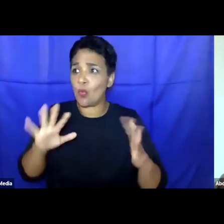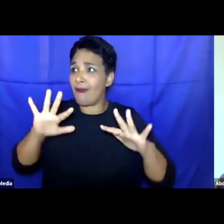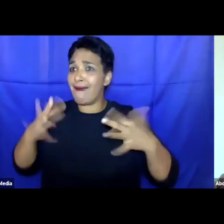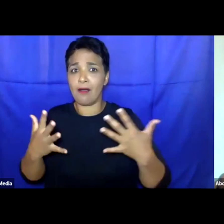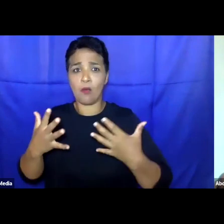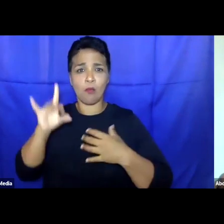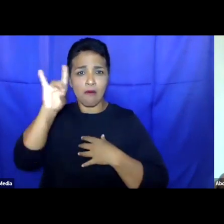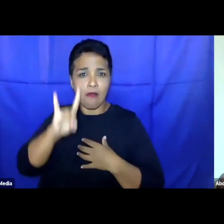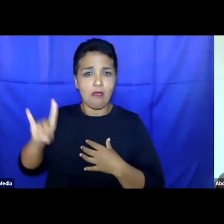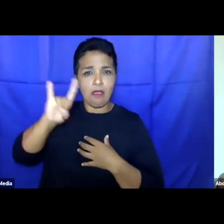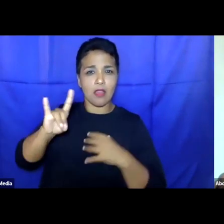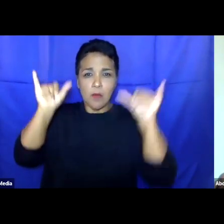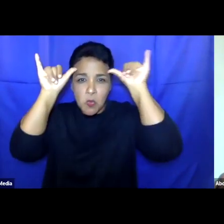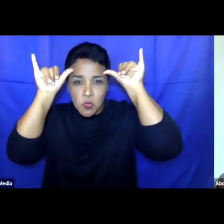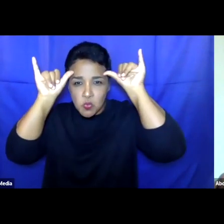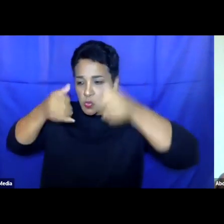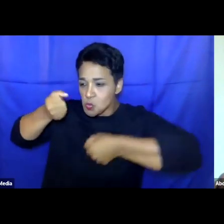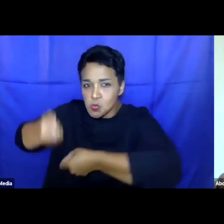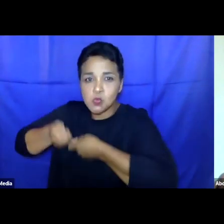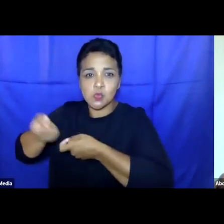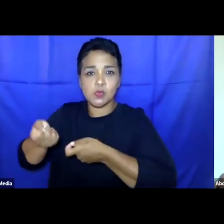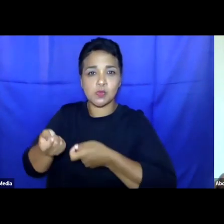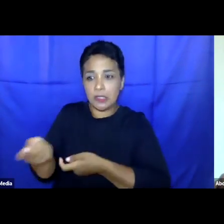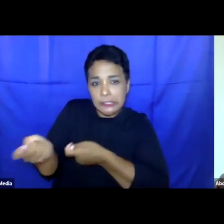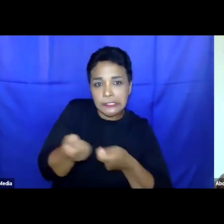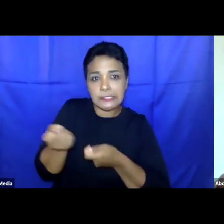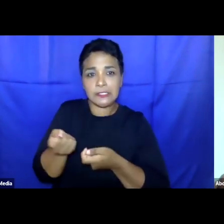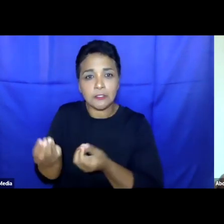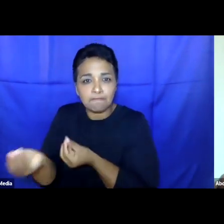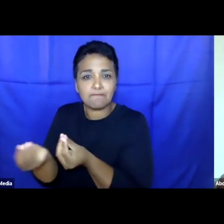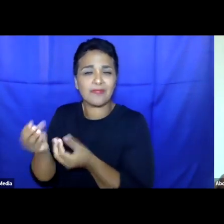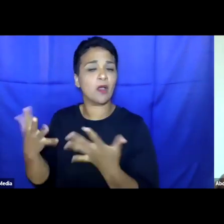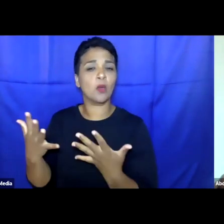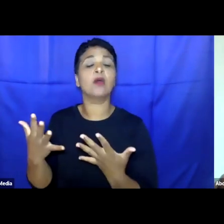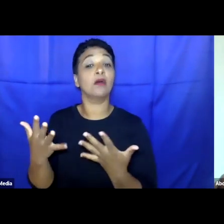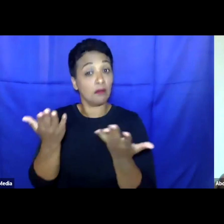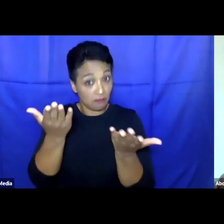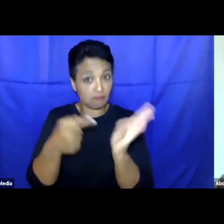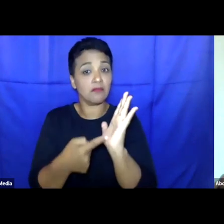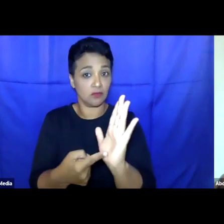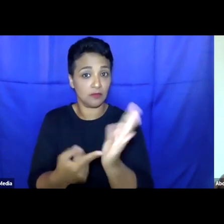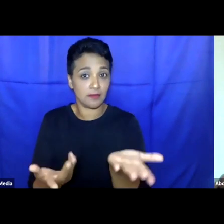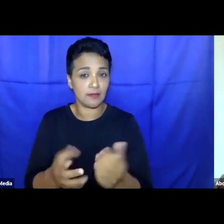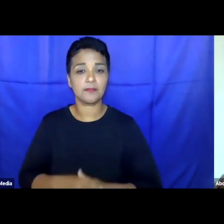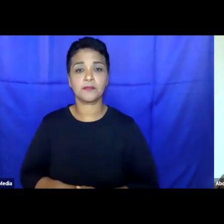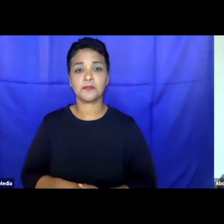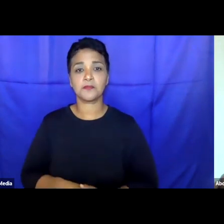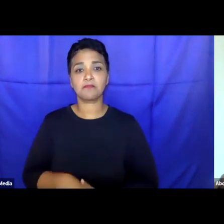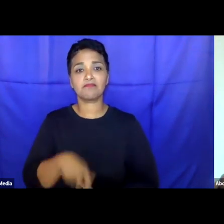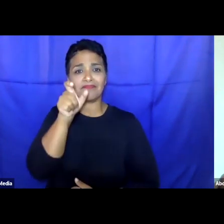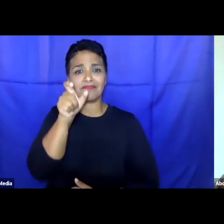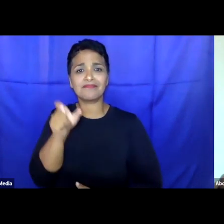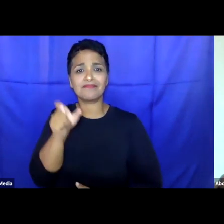animals. As we speak today, those displaced persons who benefited from either